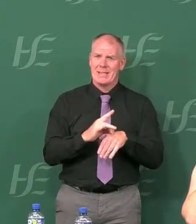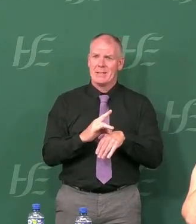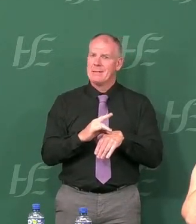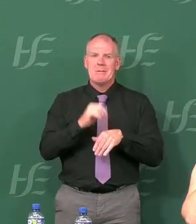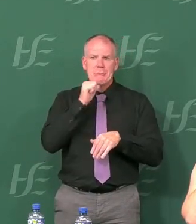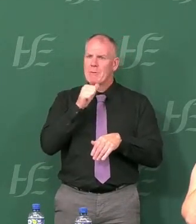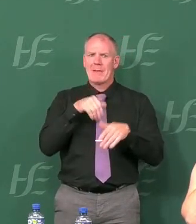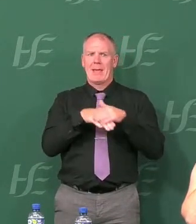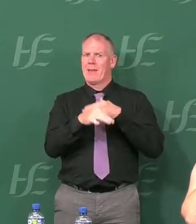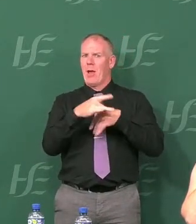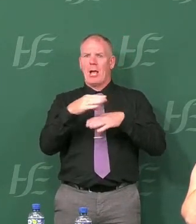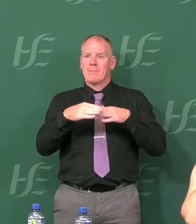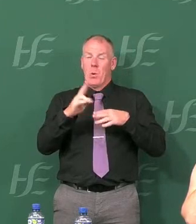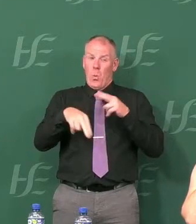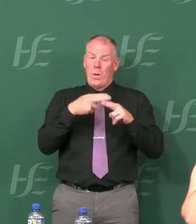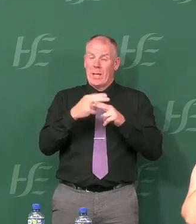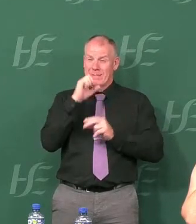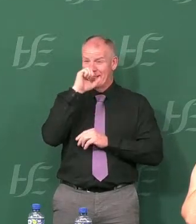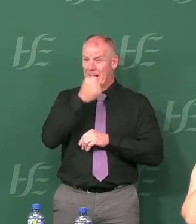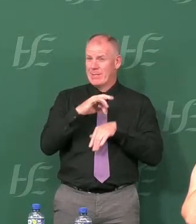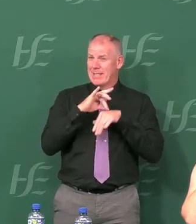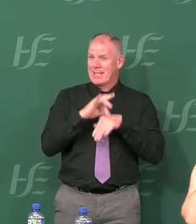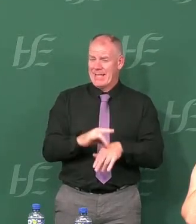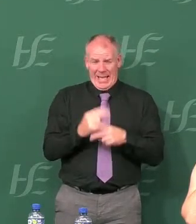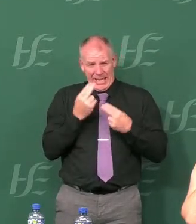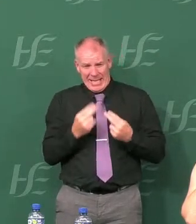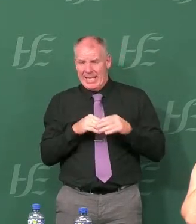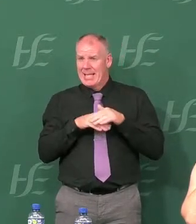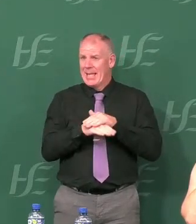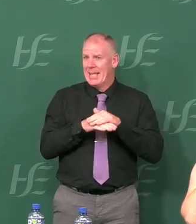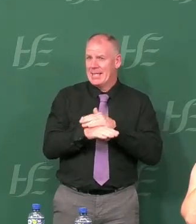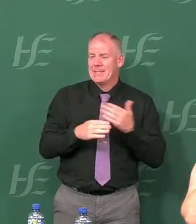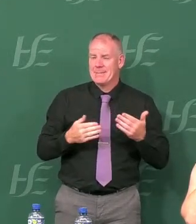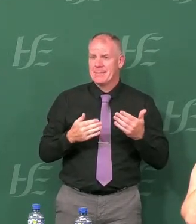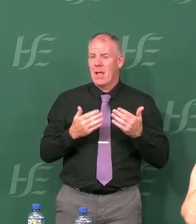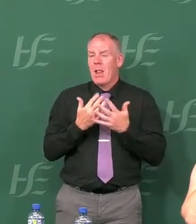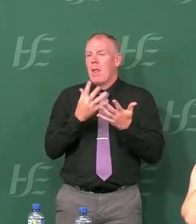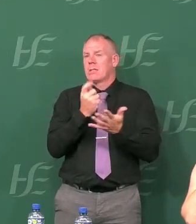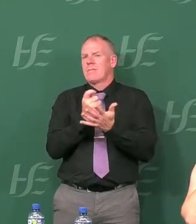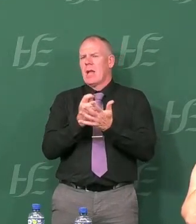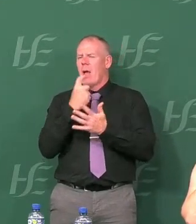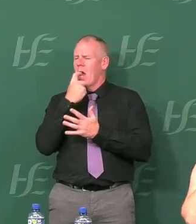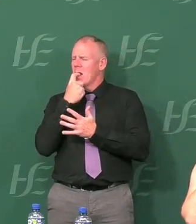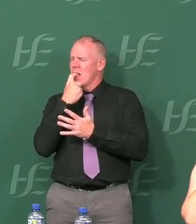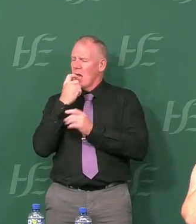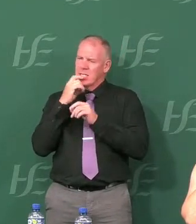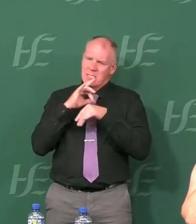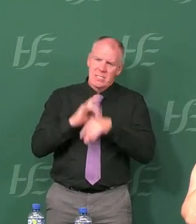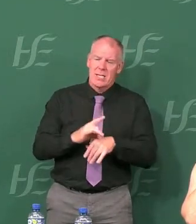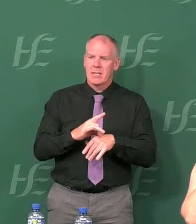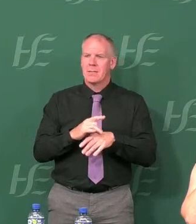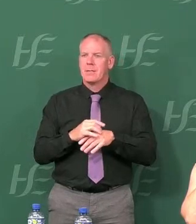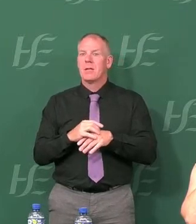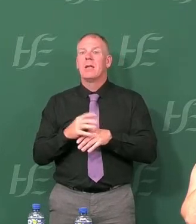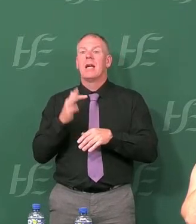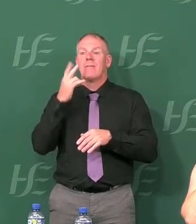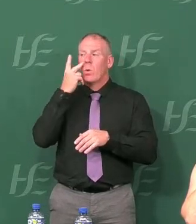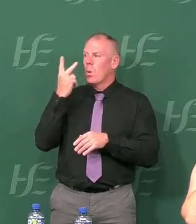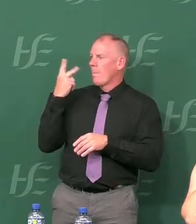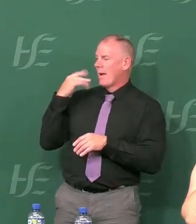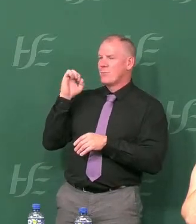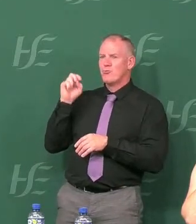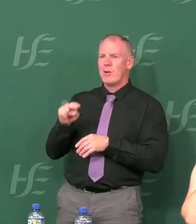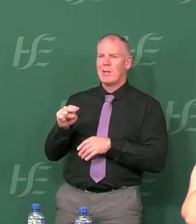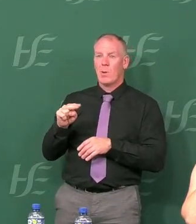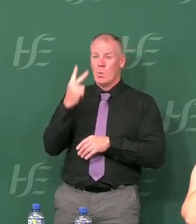gets hospitalised if they're not in need of hospitalisation, or indeed in many cases very sick. And even if you contrast back to January,